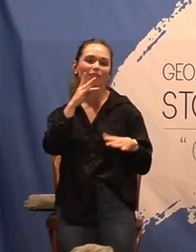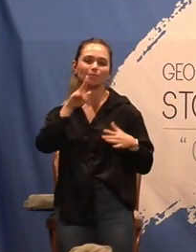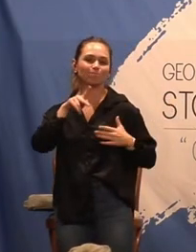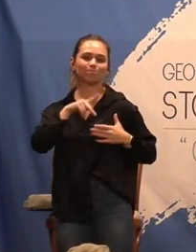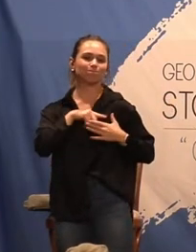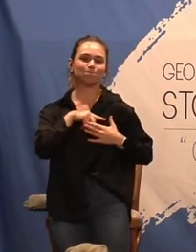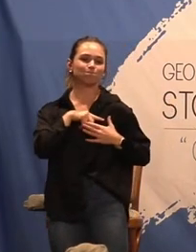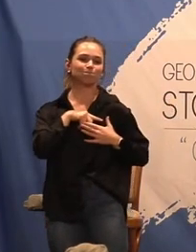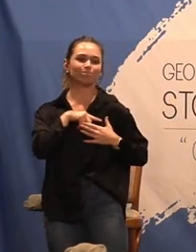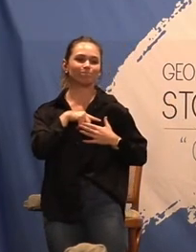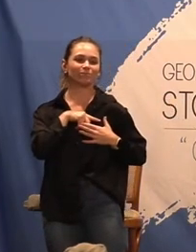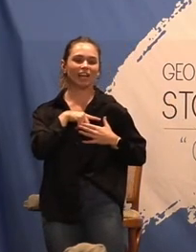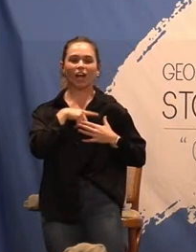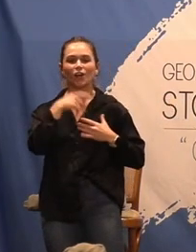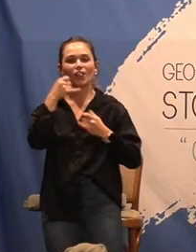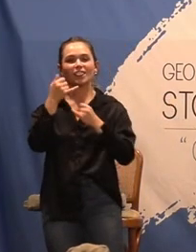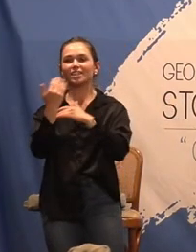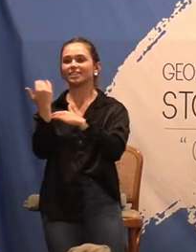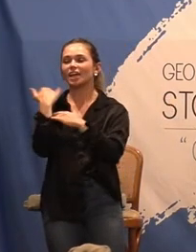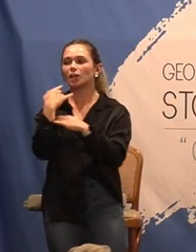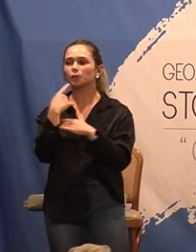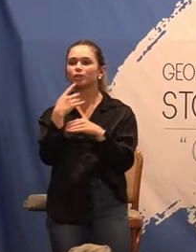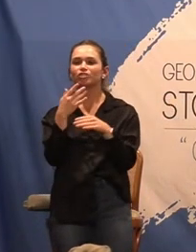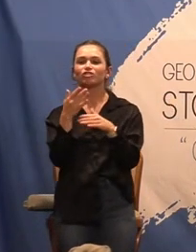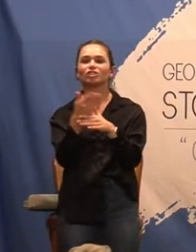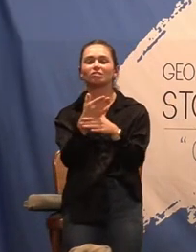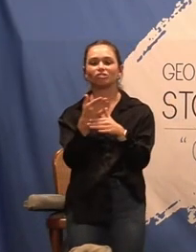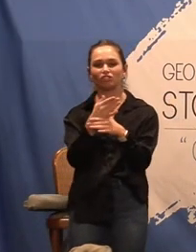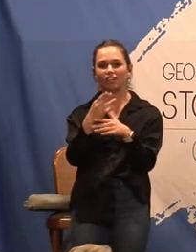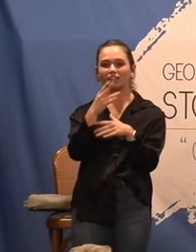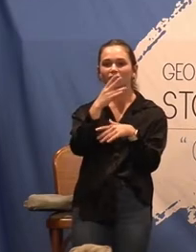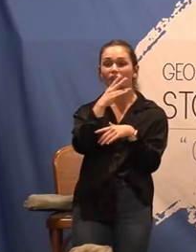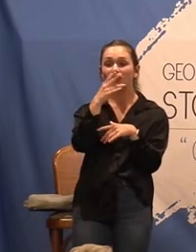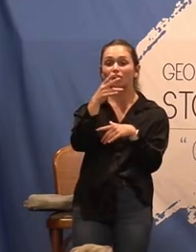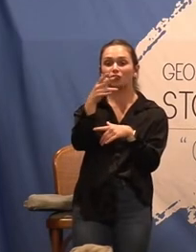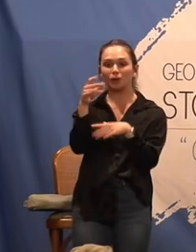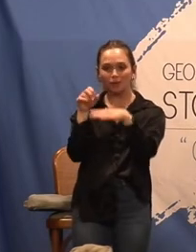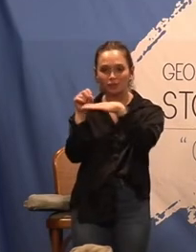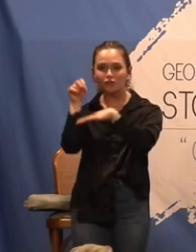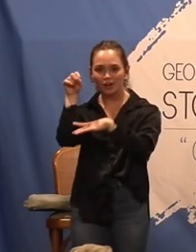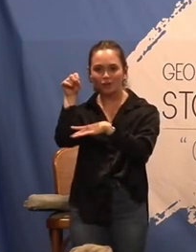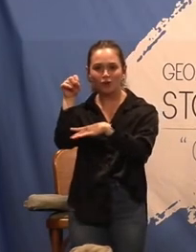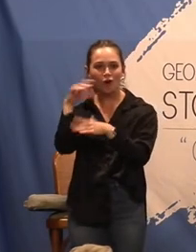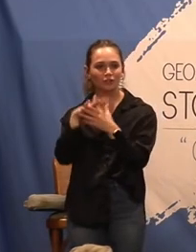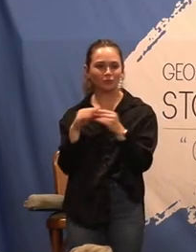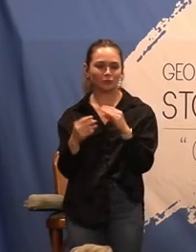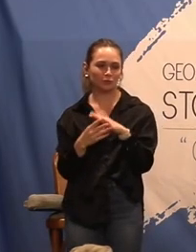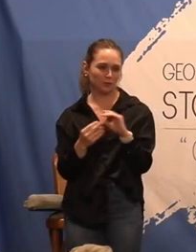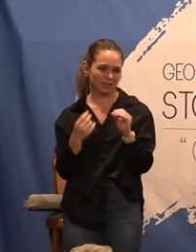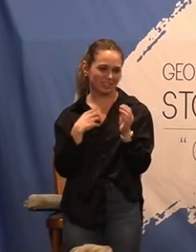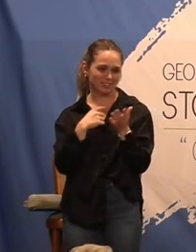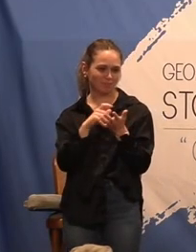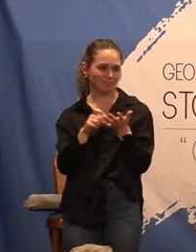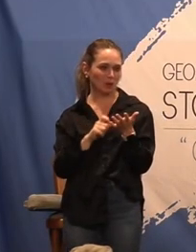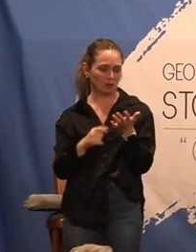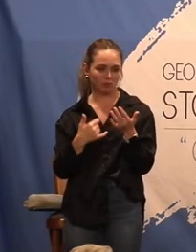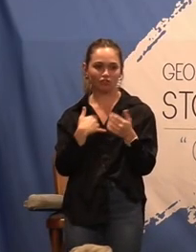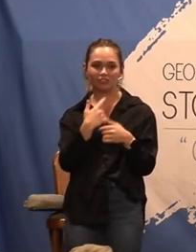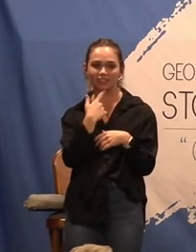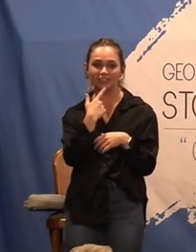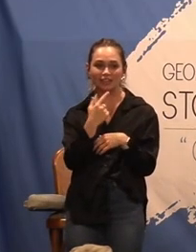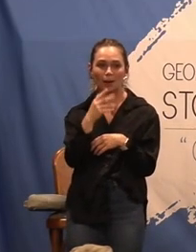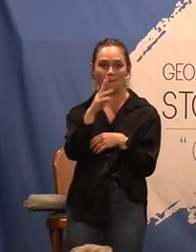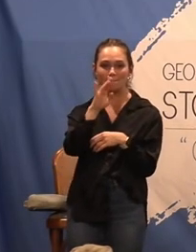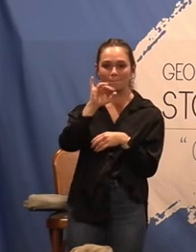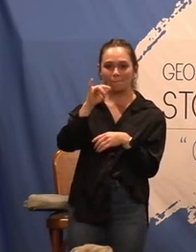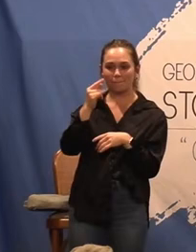And so last night when she told the grandmother groundhog, fairy grandmother groundhog story, and she wrote down, she actually said, bippity